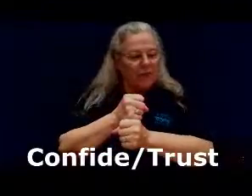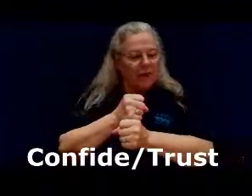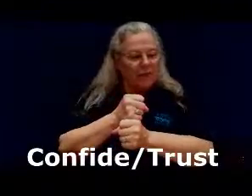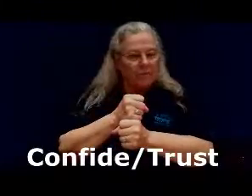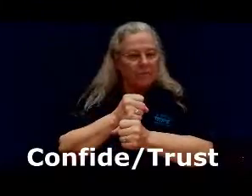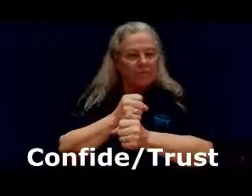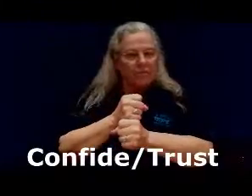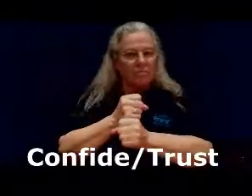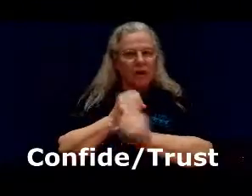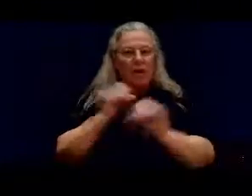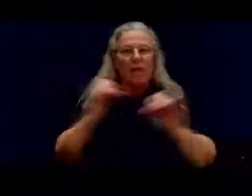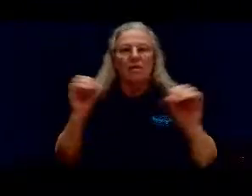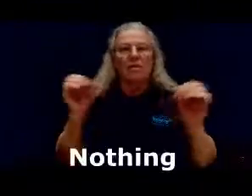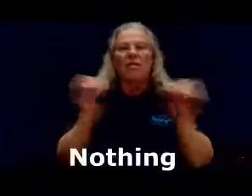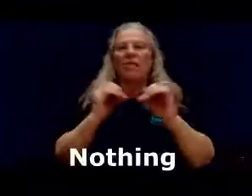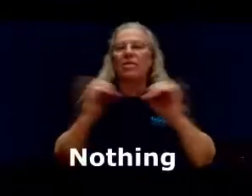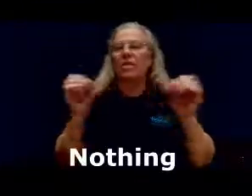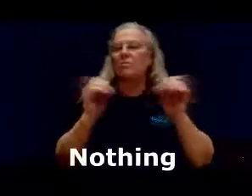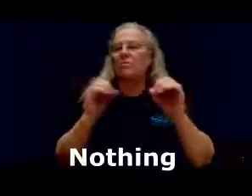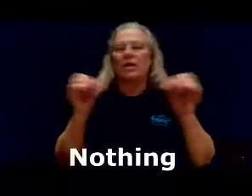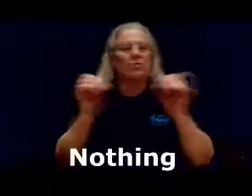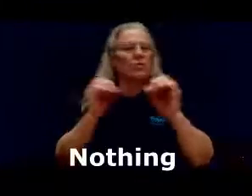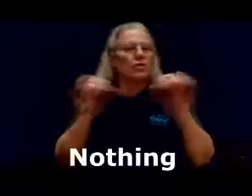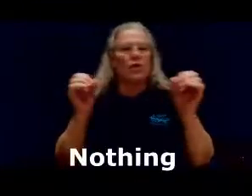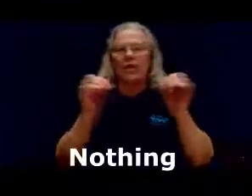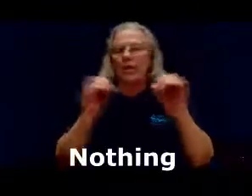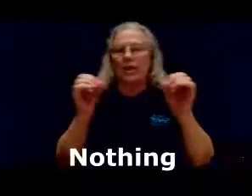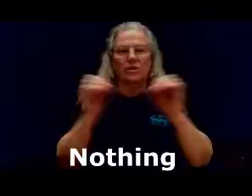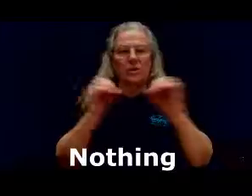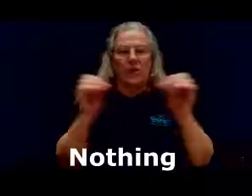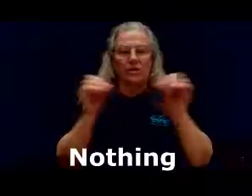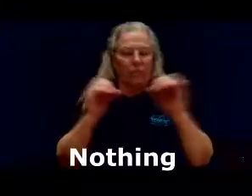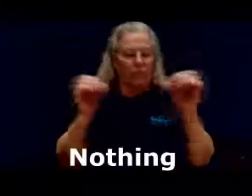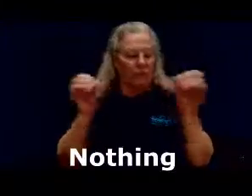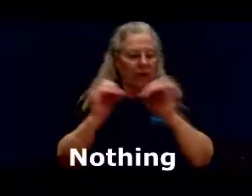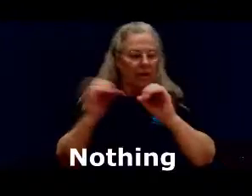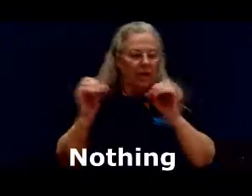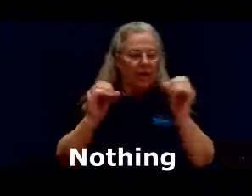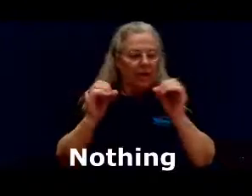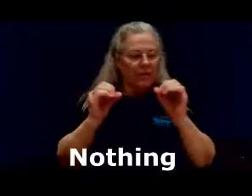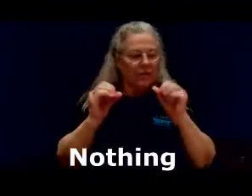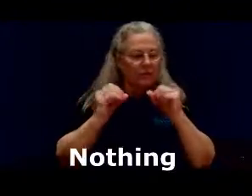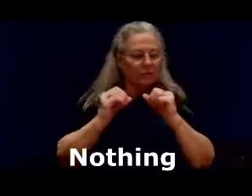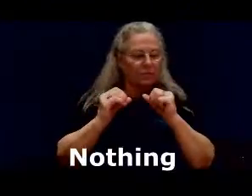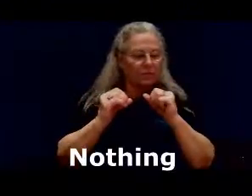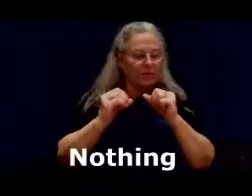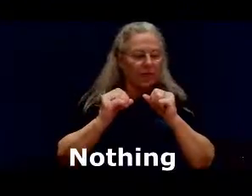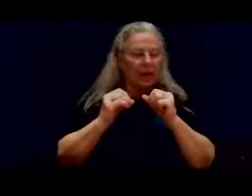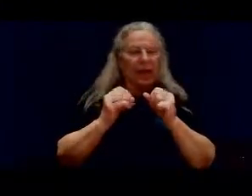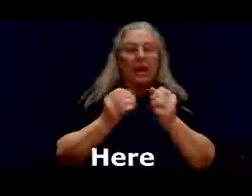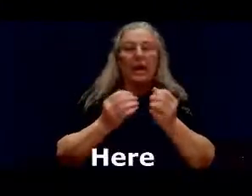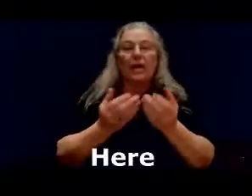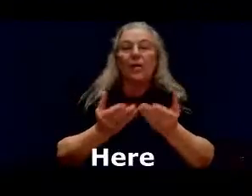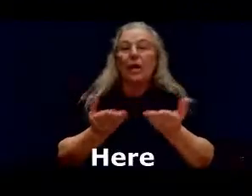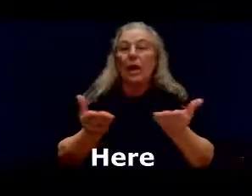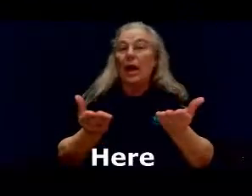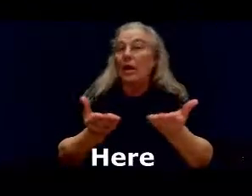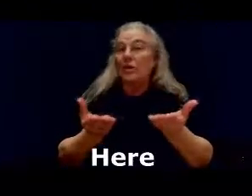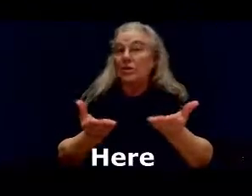Confiding. Nothing, and you just shake your hands back and forth. Nothing. Here, and it's just